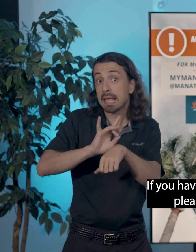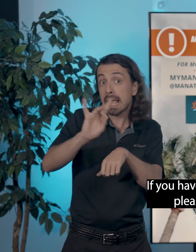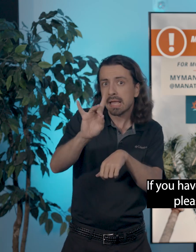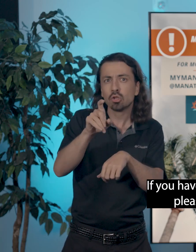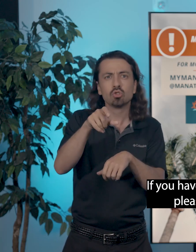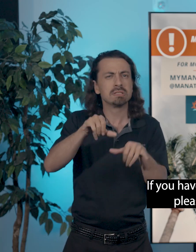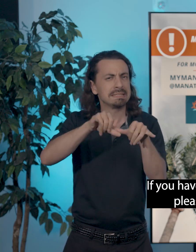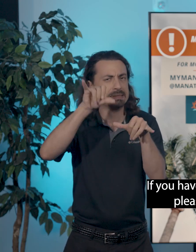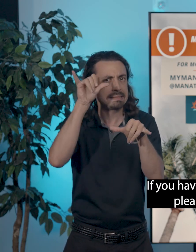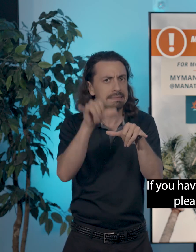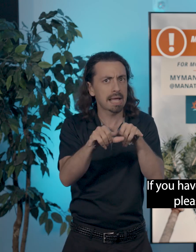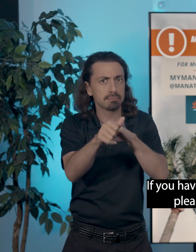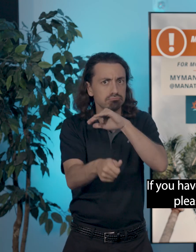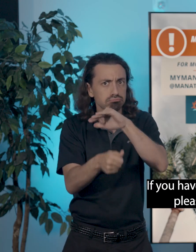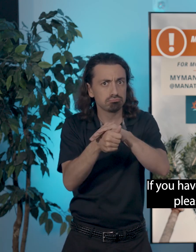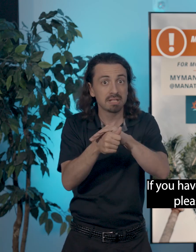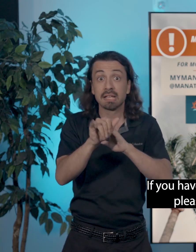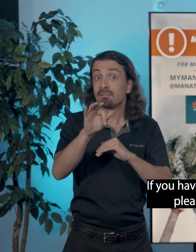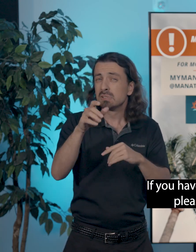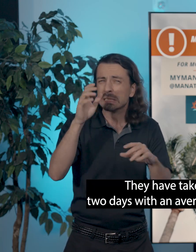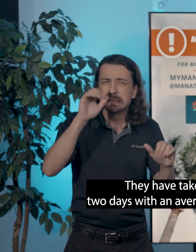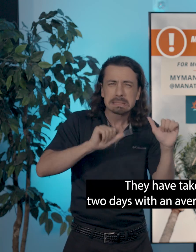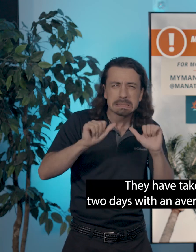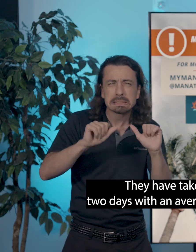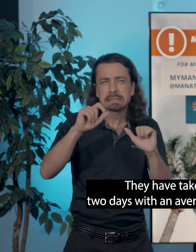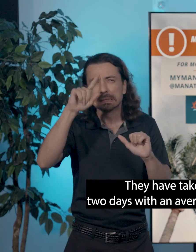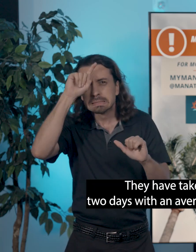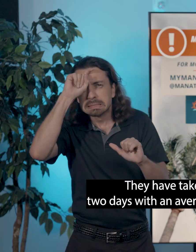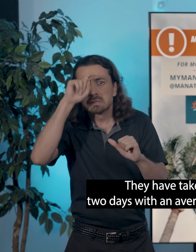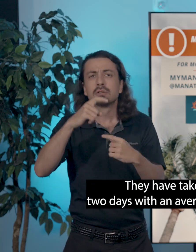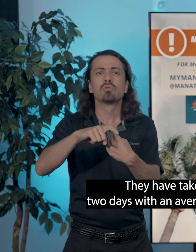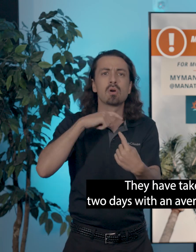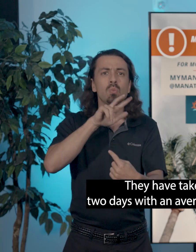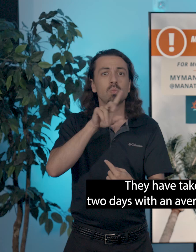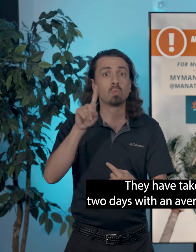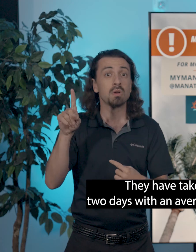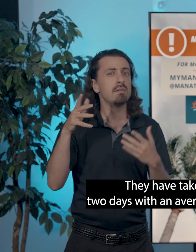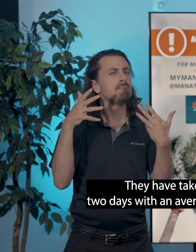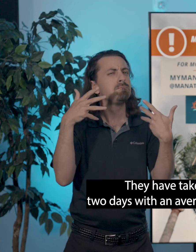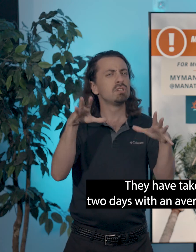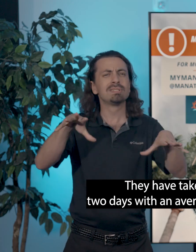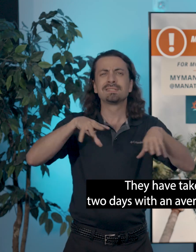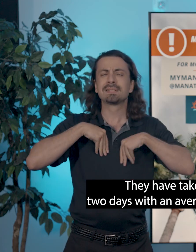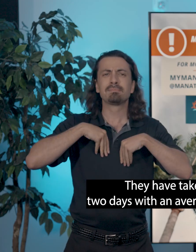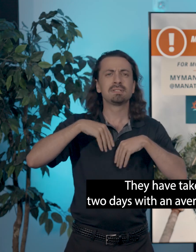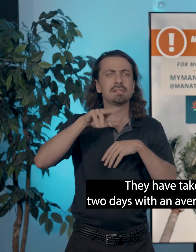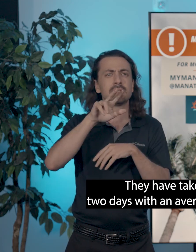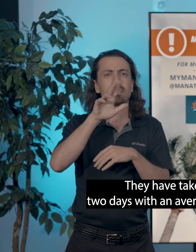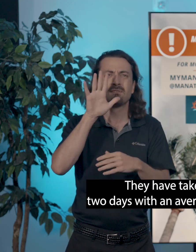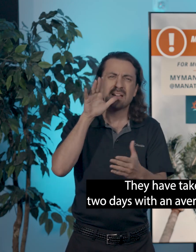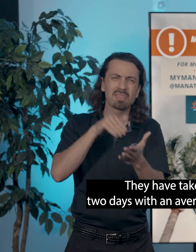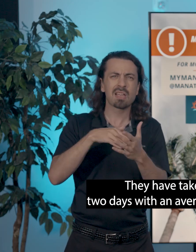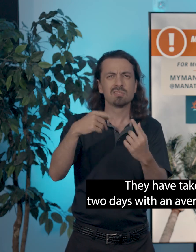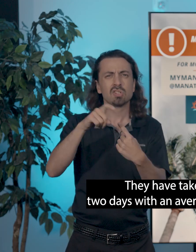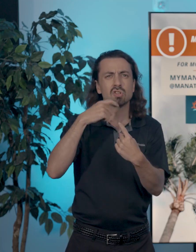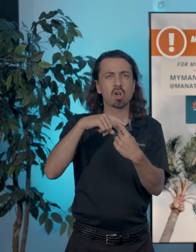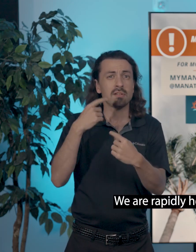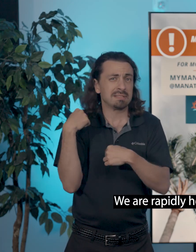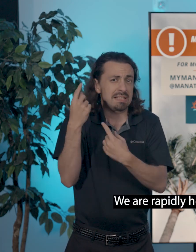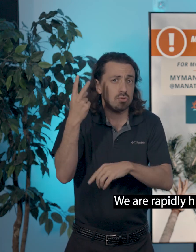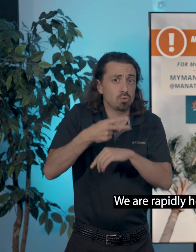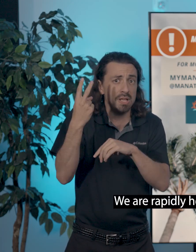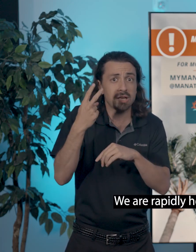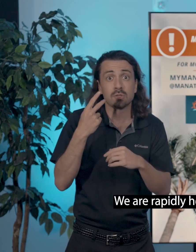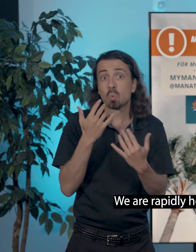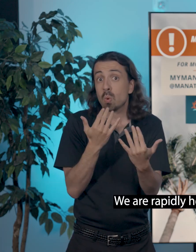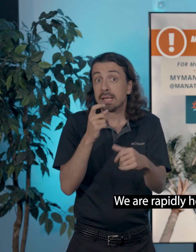you have any questions, please call 311. They have taken over 5,000 calls in 2 days with an average wait time of 10 seconds. We